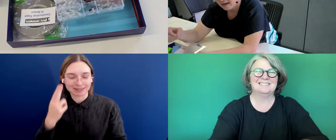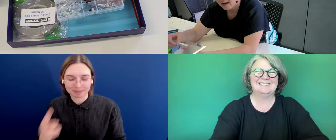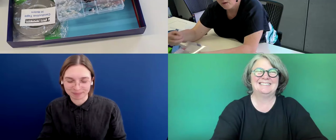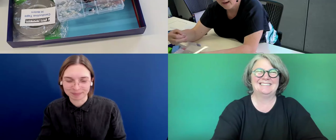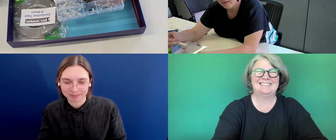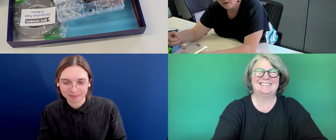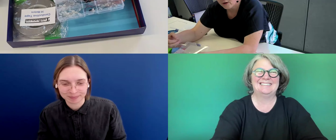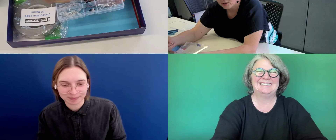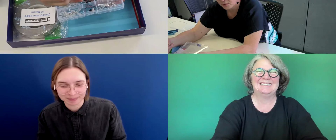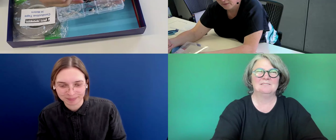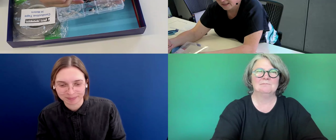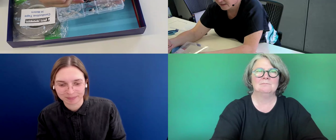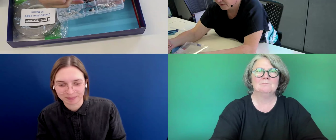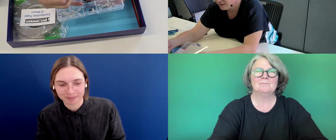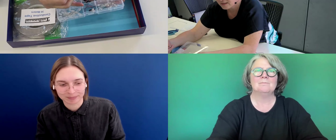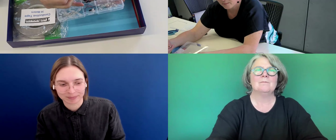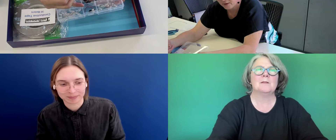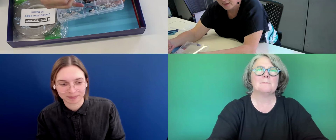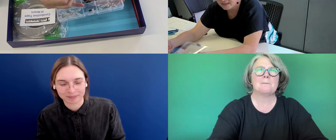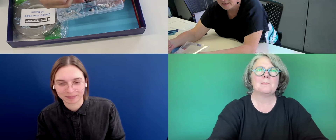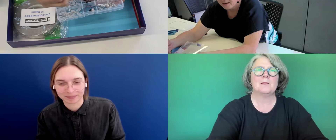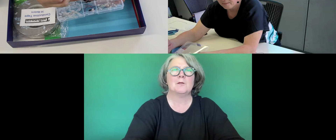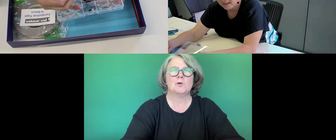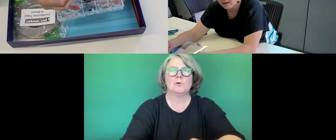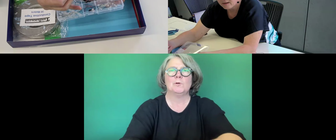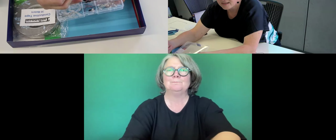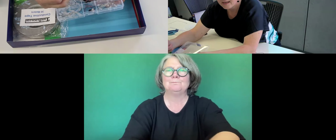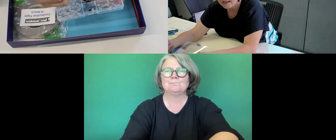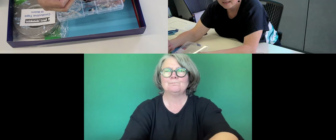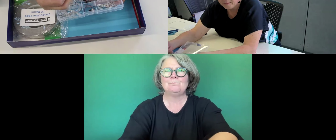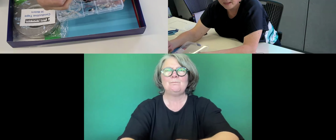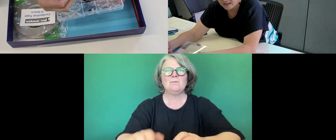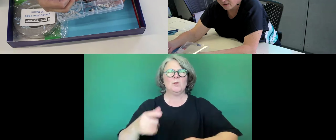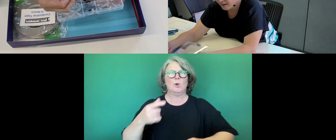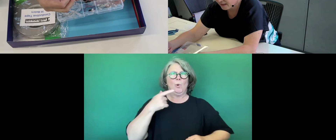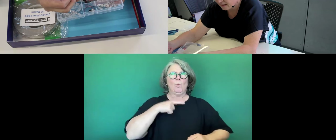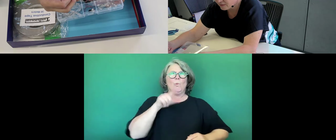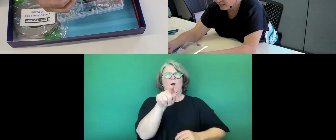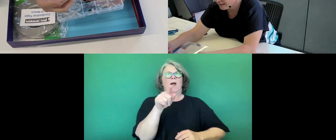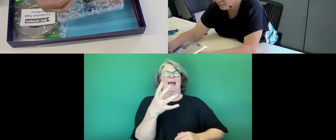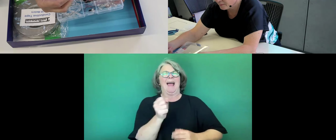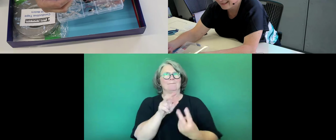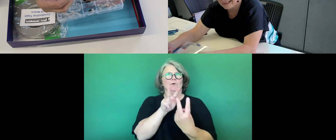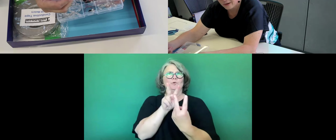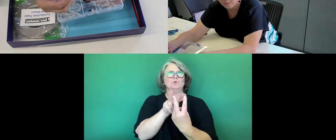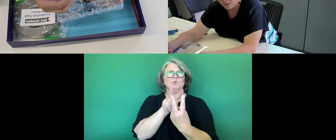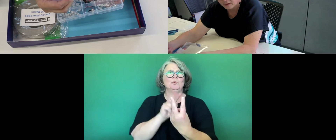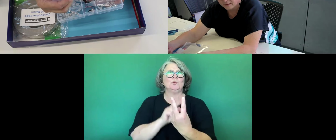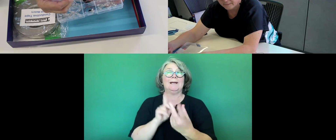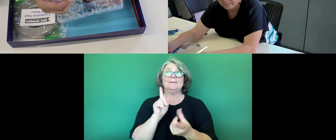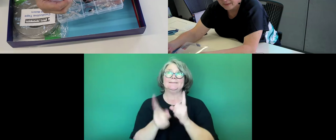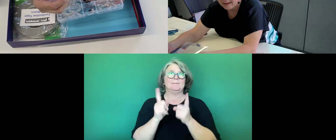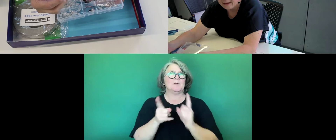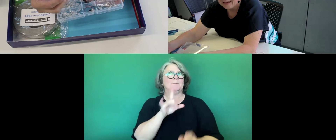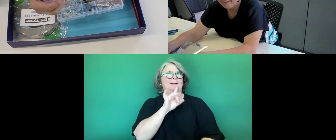motors. Now, why have you got 2 of each of those components? Because some of the time electronic components don't